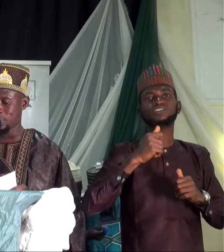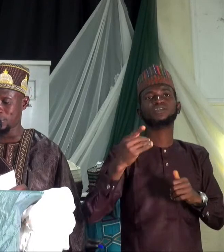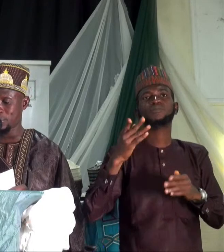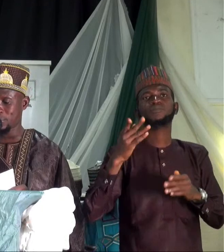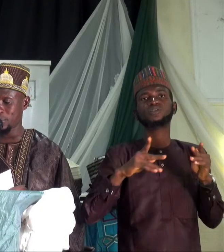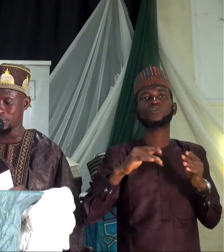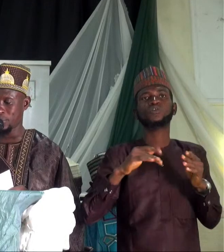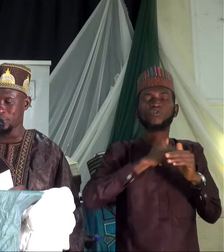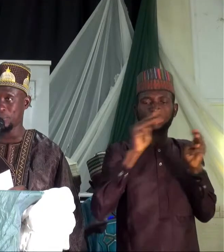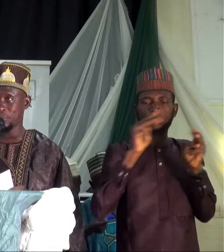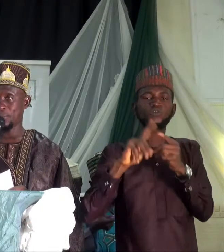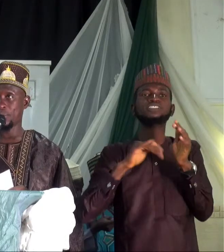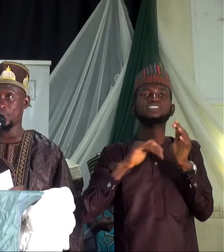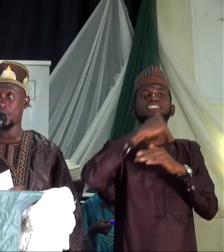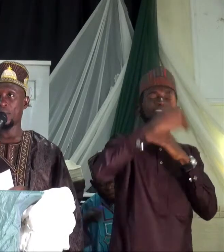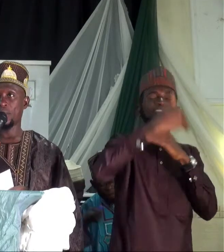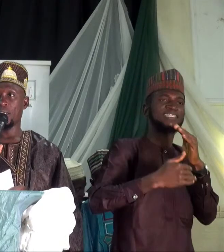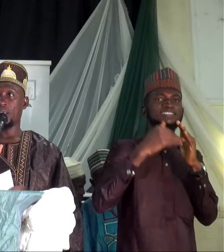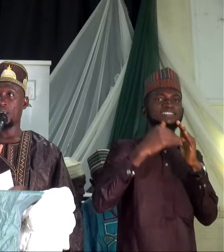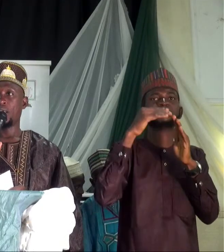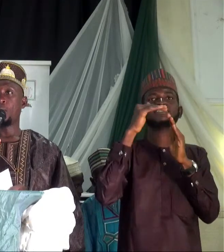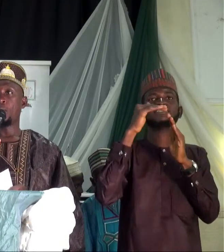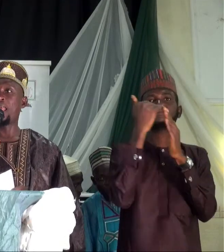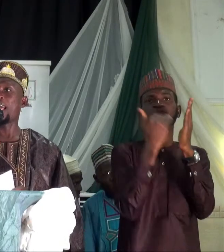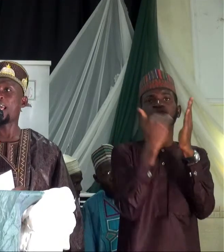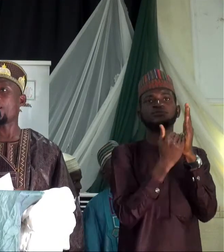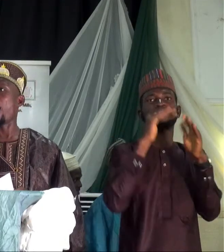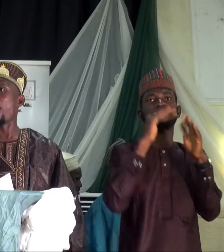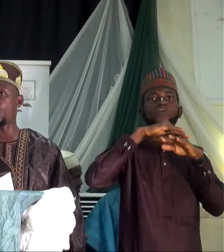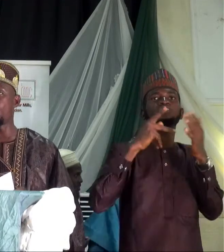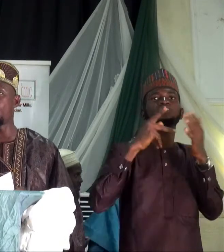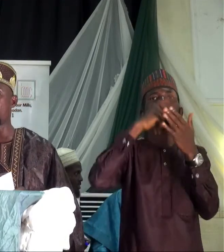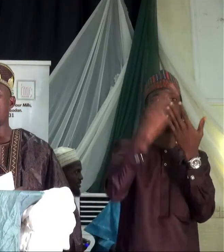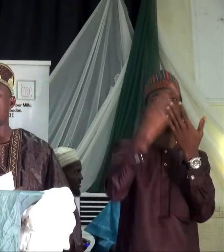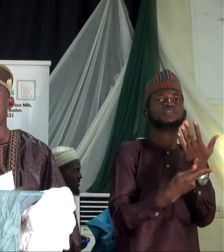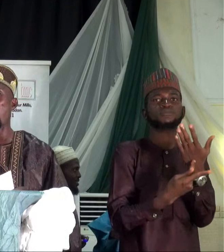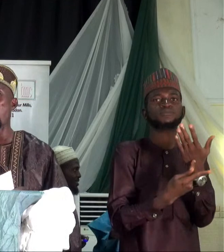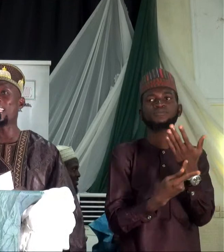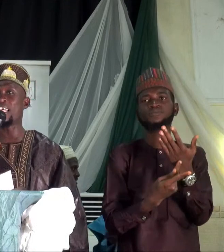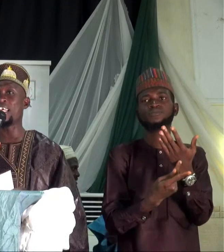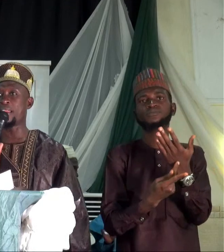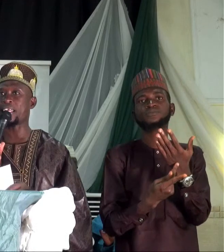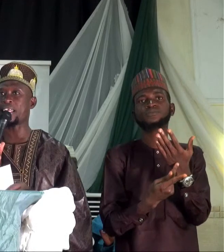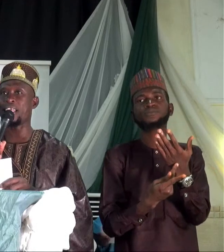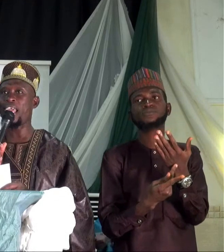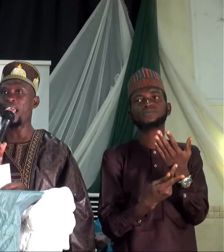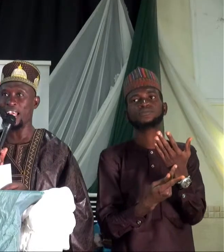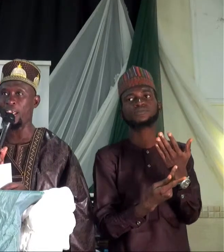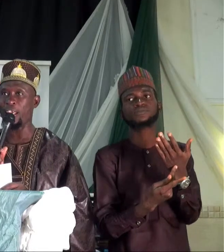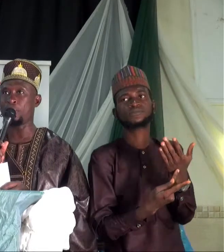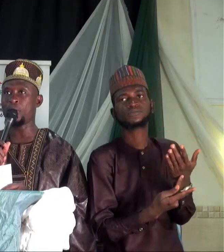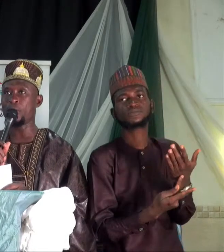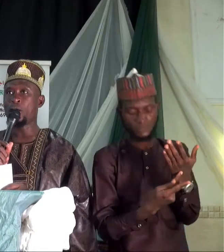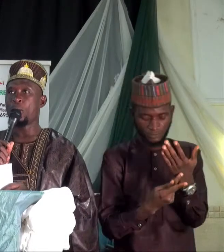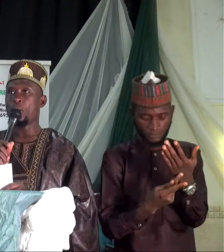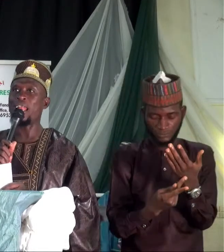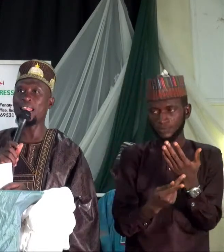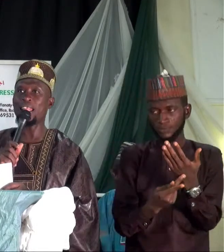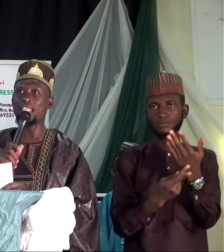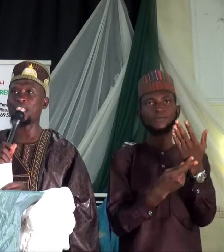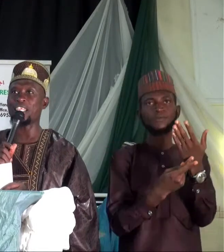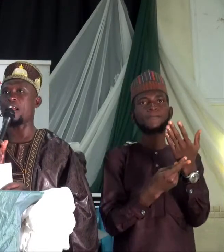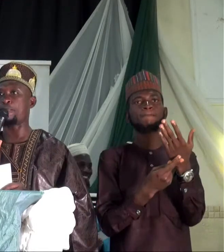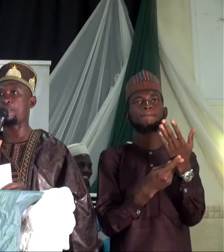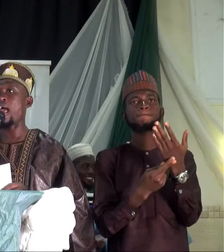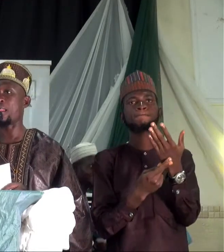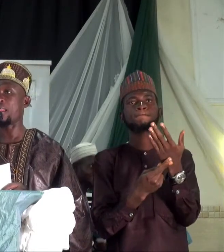the schedule of the program because of our time. Why are you killing Atun? Mine Ayi Vikrin Hakim. Walleri